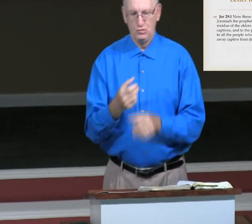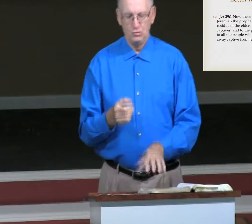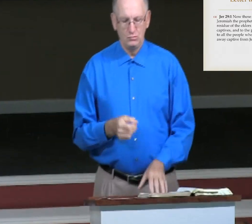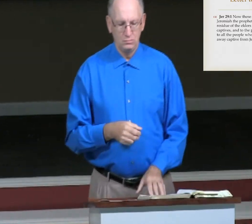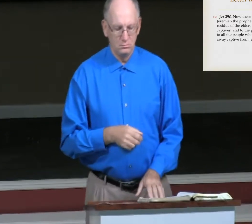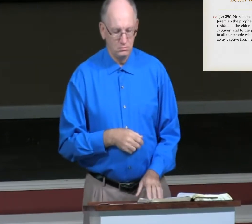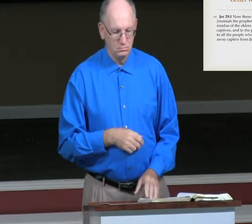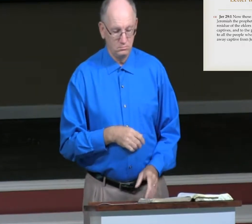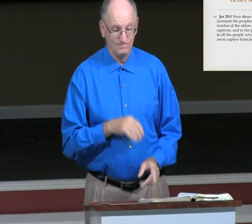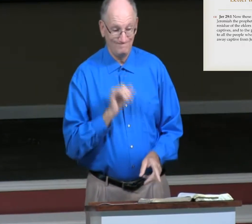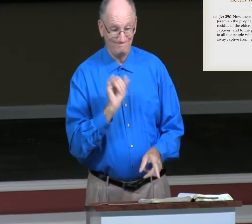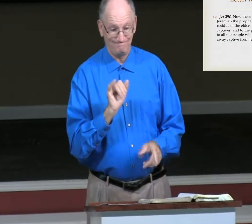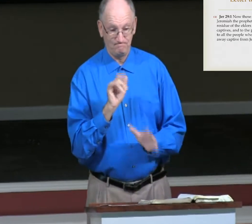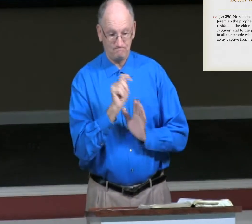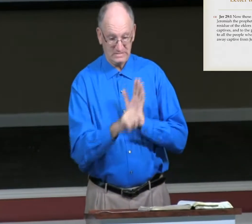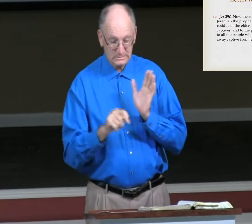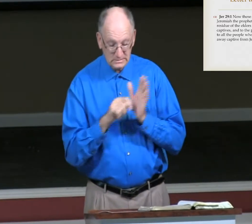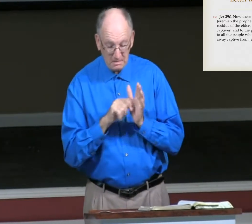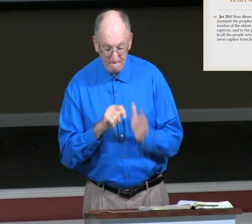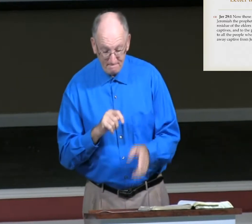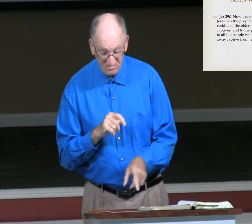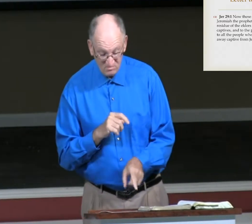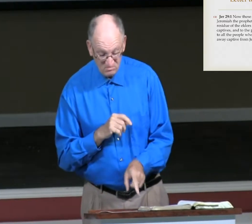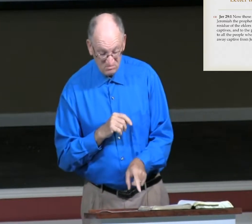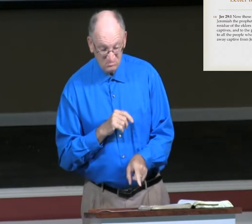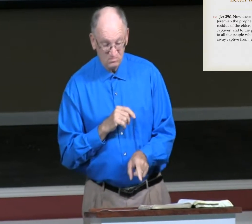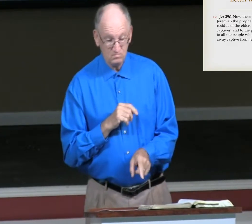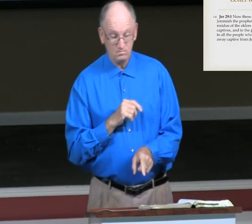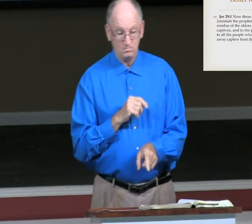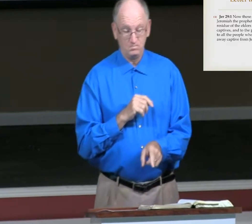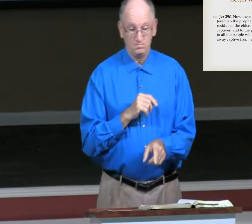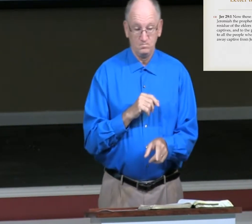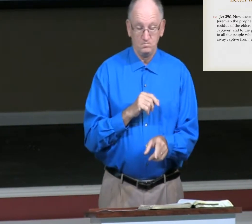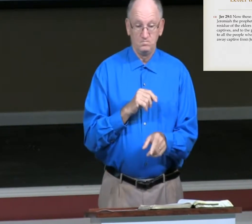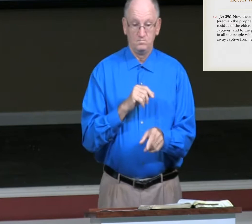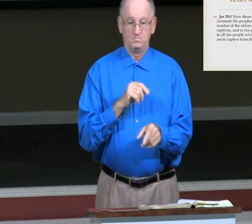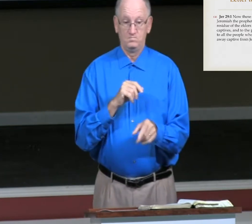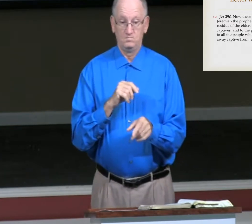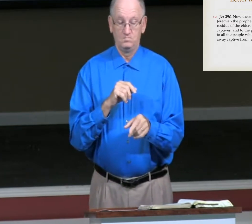And that was for 70 years. During that time,